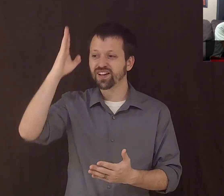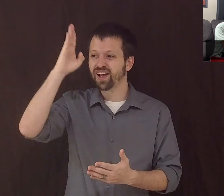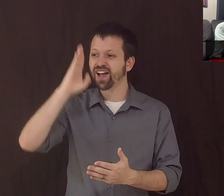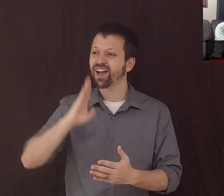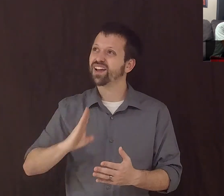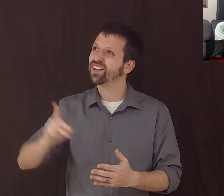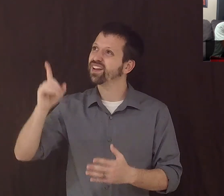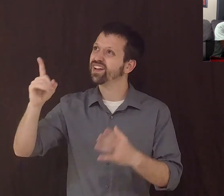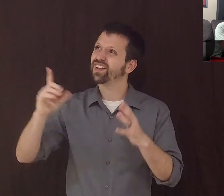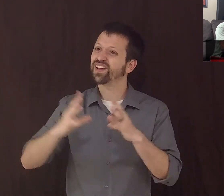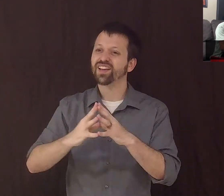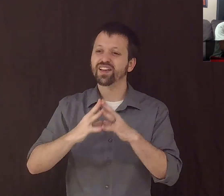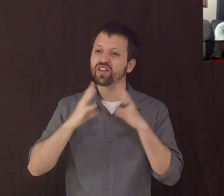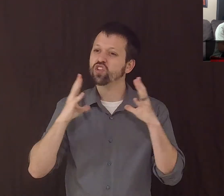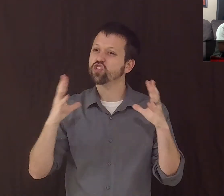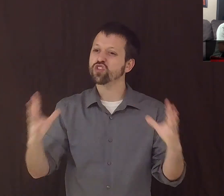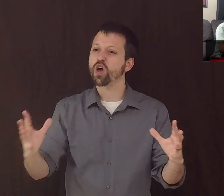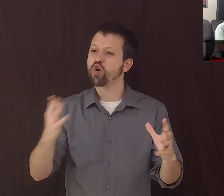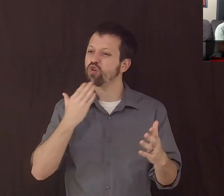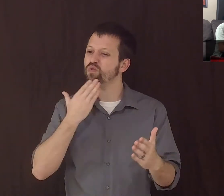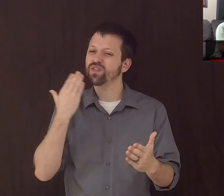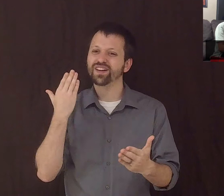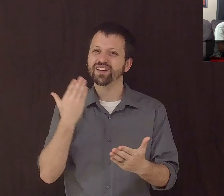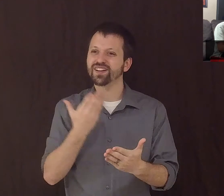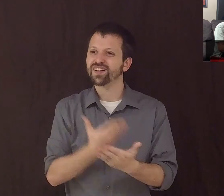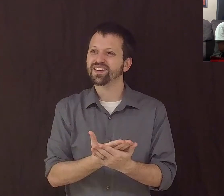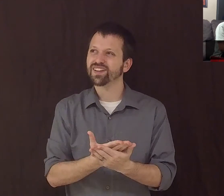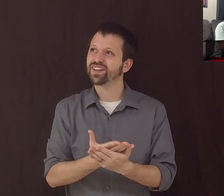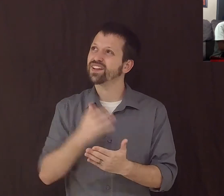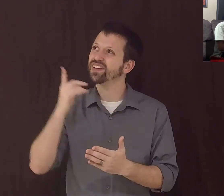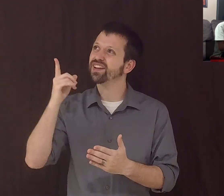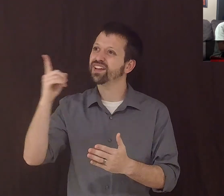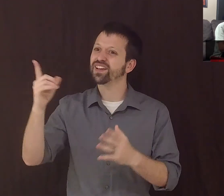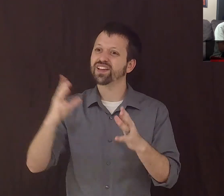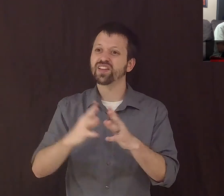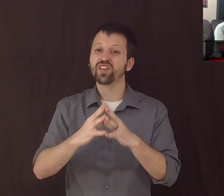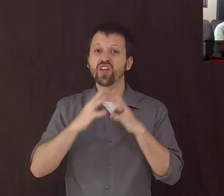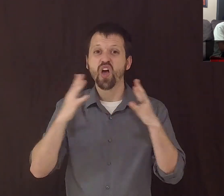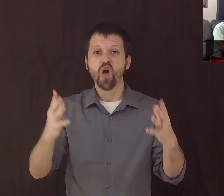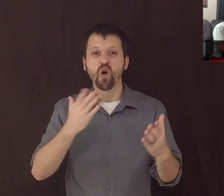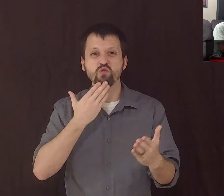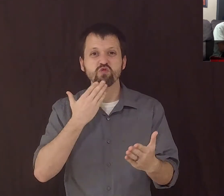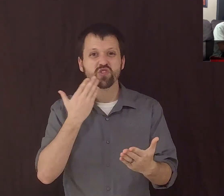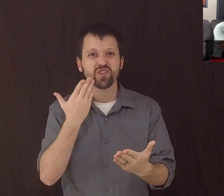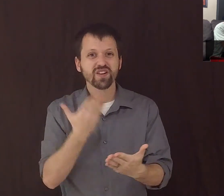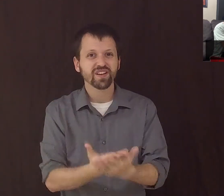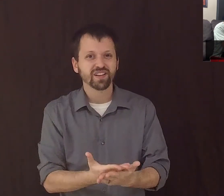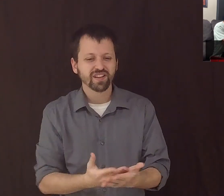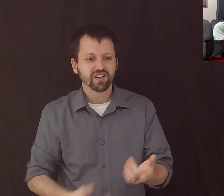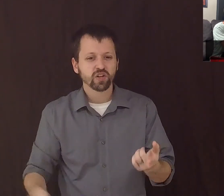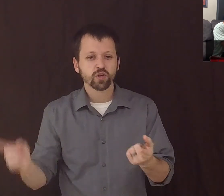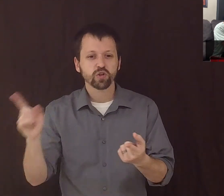so good. God is so good. He's so